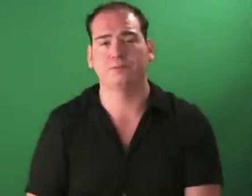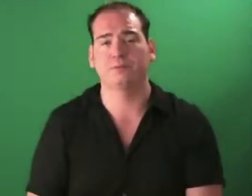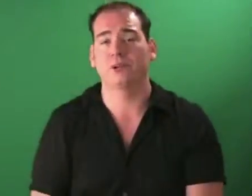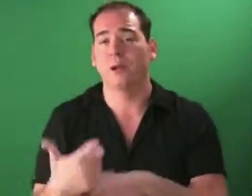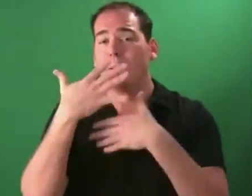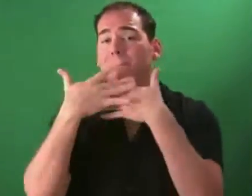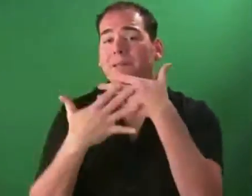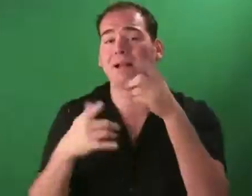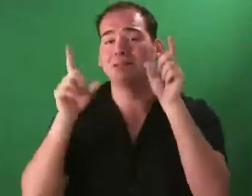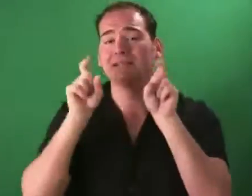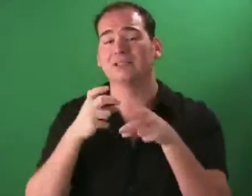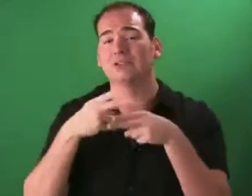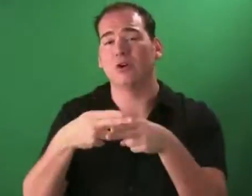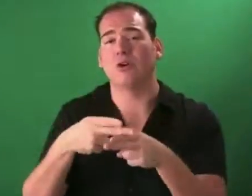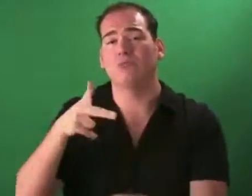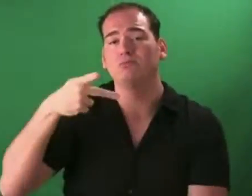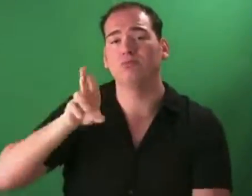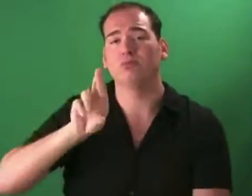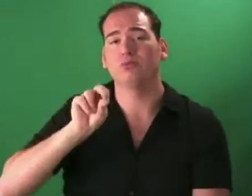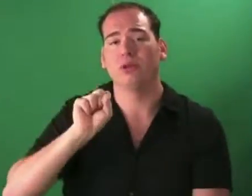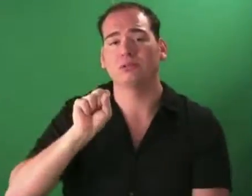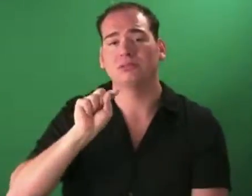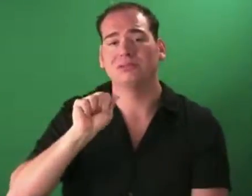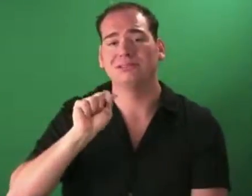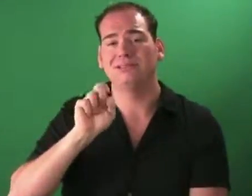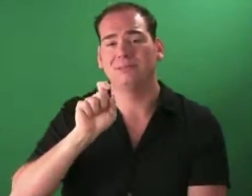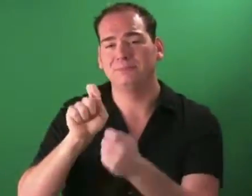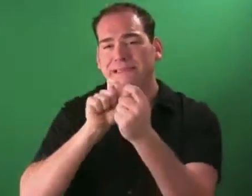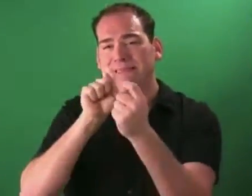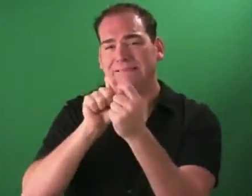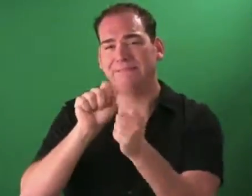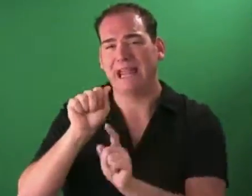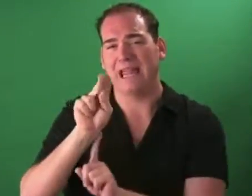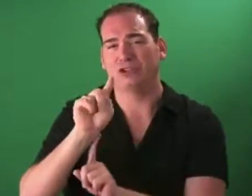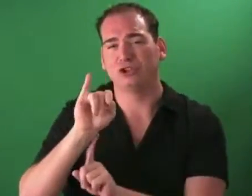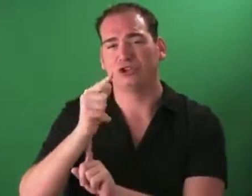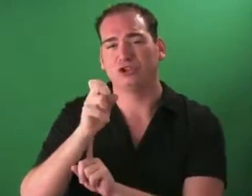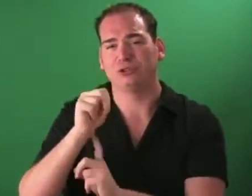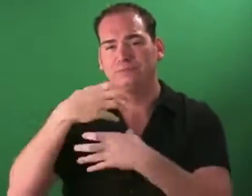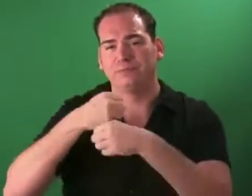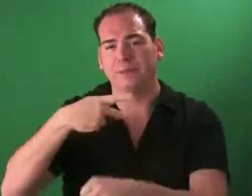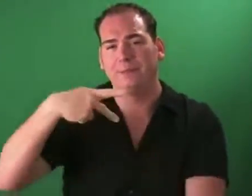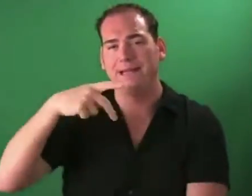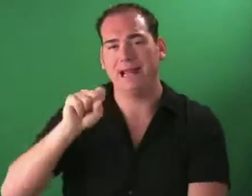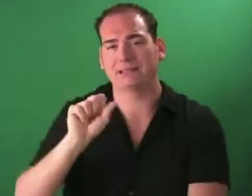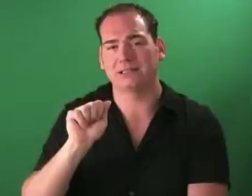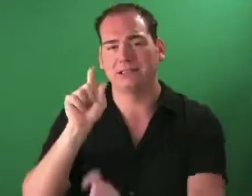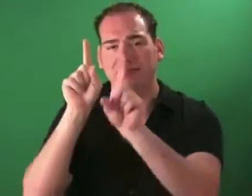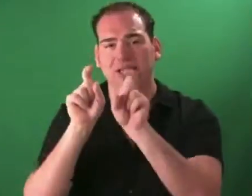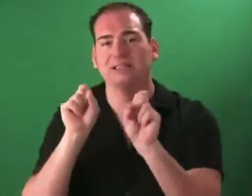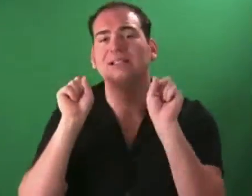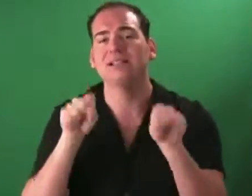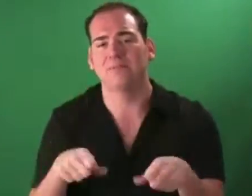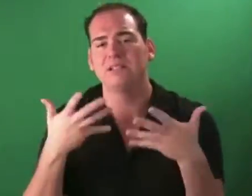your doctor can do these through a number of tests. One of these is a blood test, and it's a